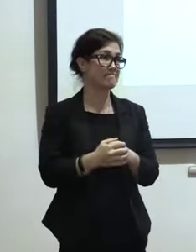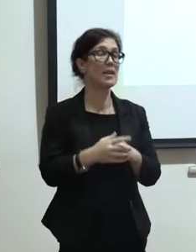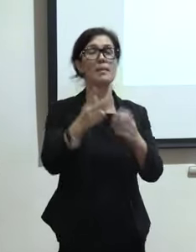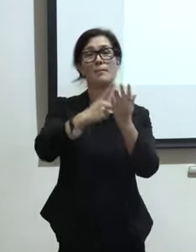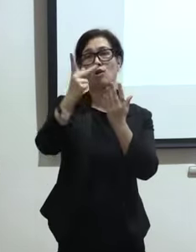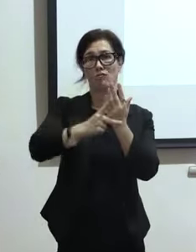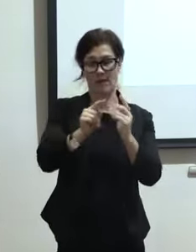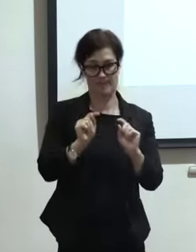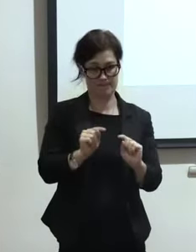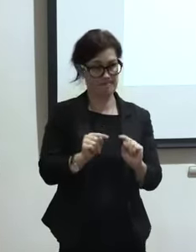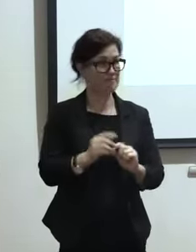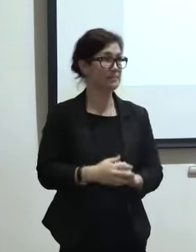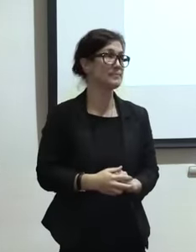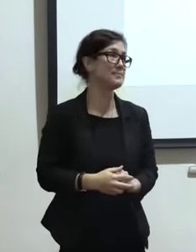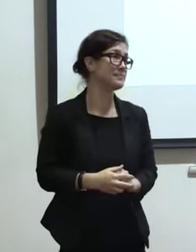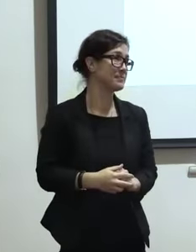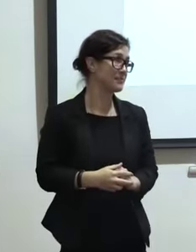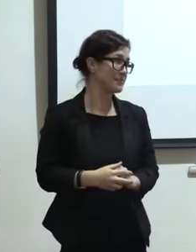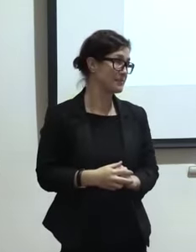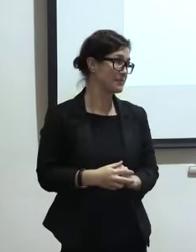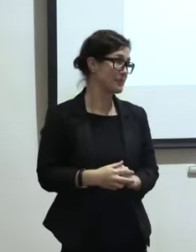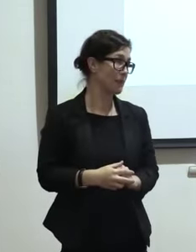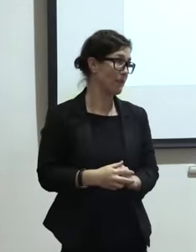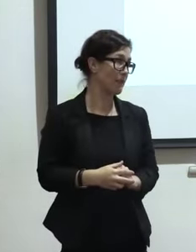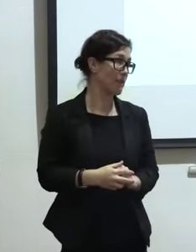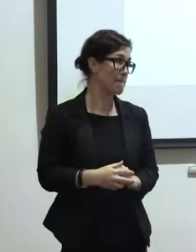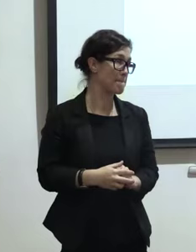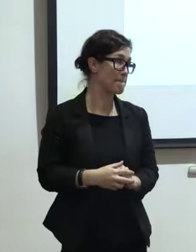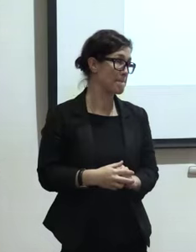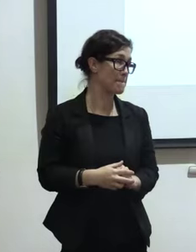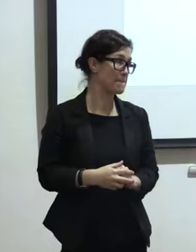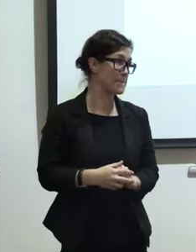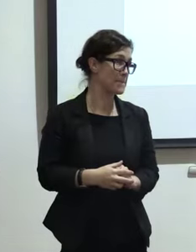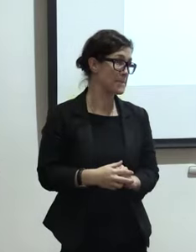Program at the Migrant Resource Center